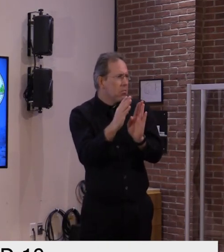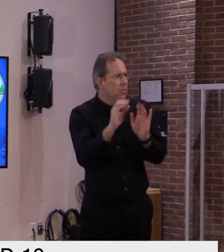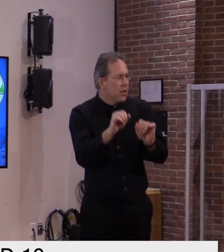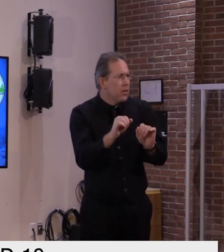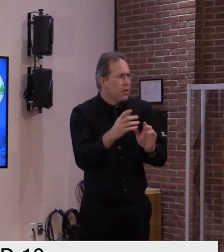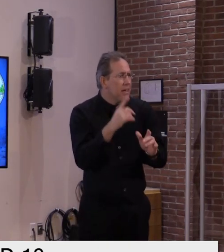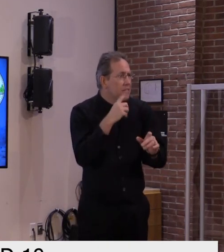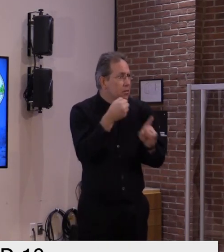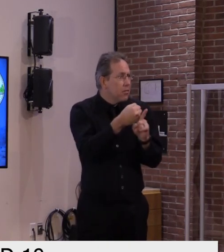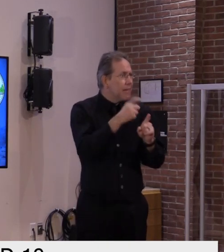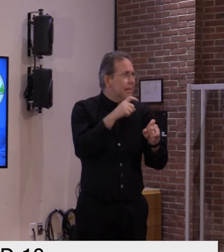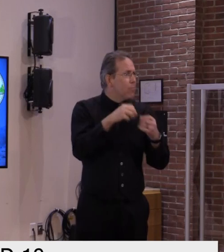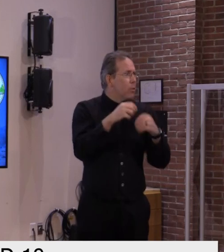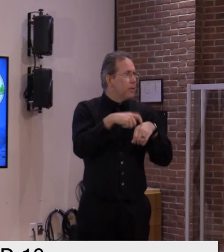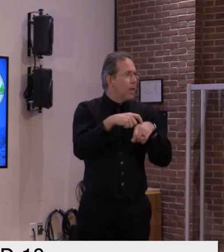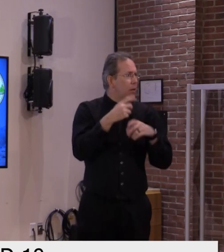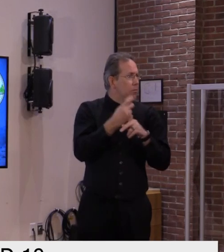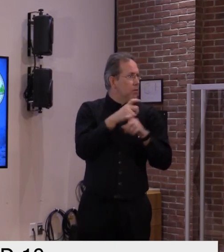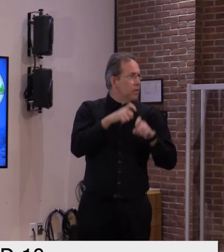to be the end of the world.